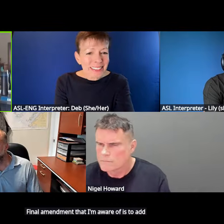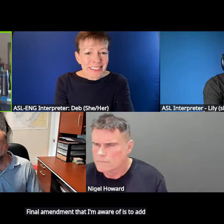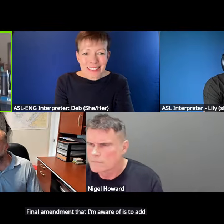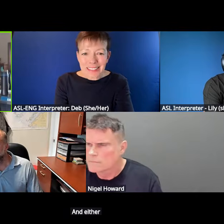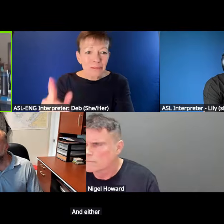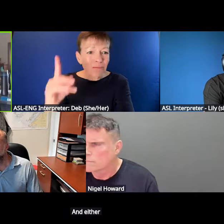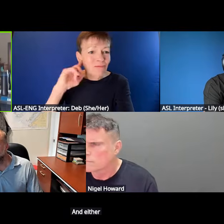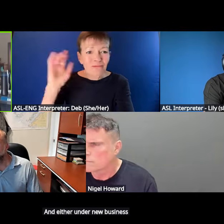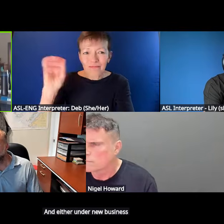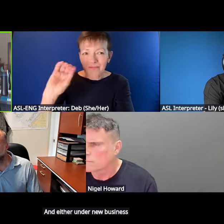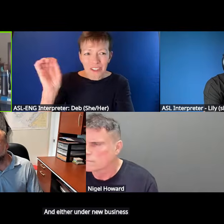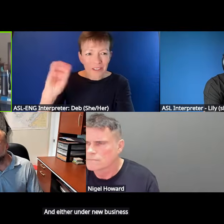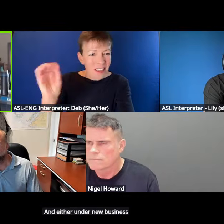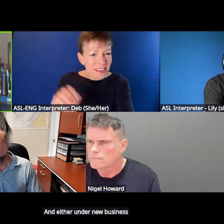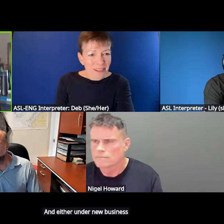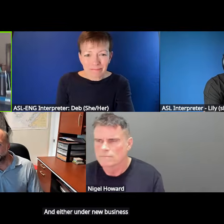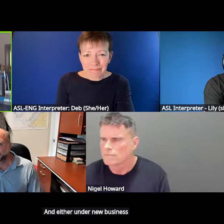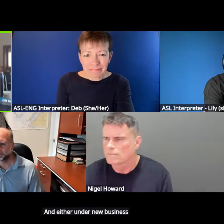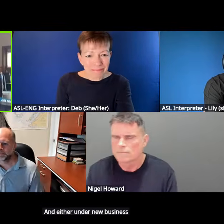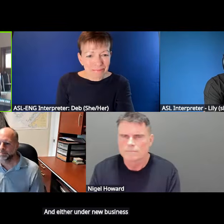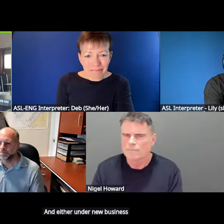business.